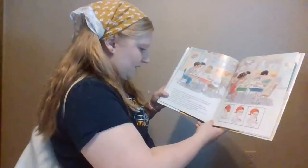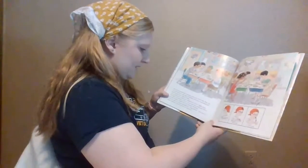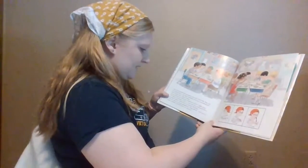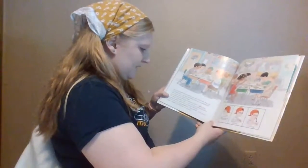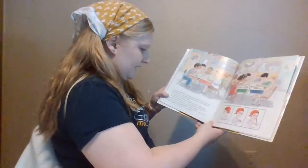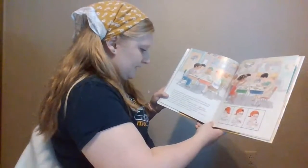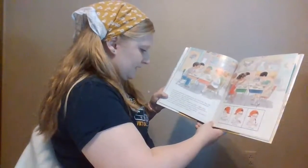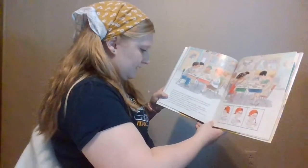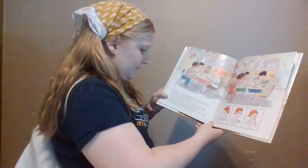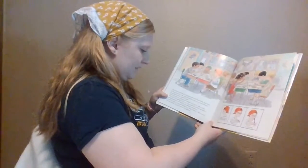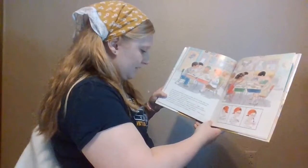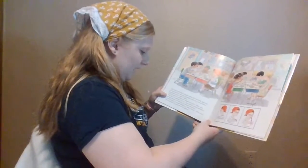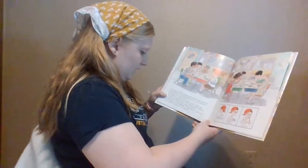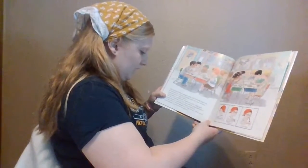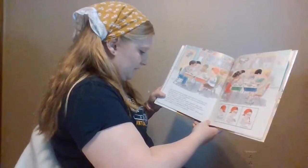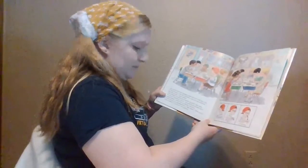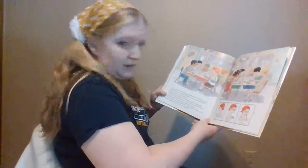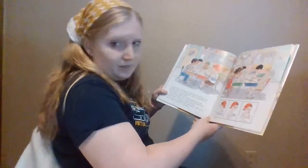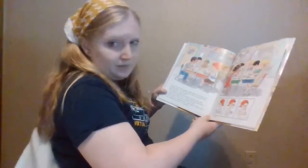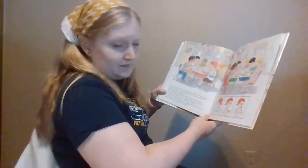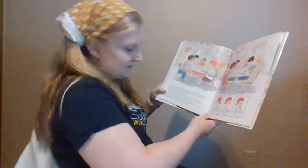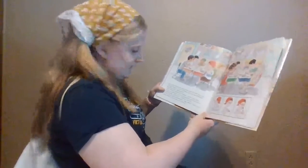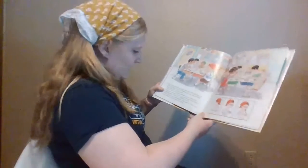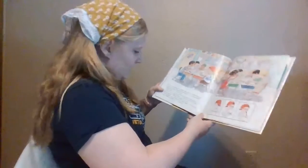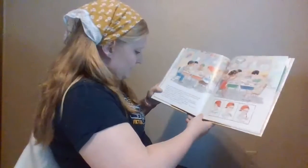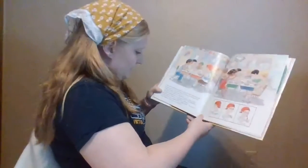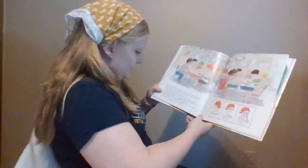us. They sent us a postcard with a beautiful stamp.